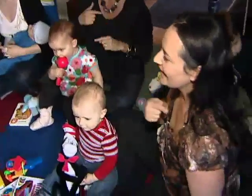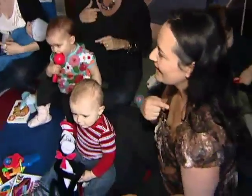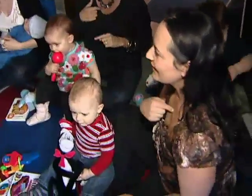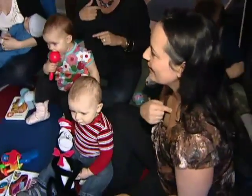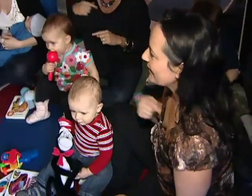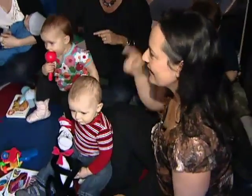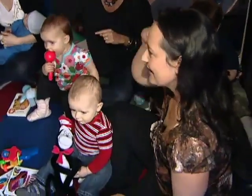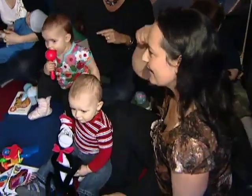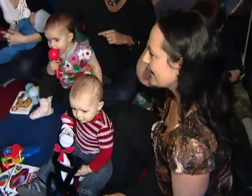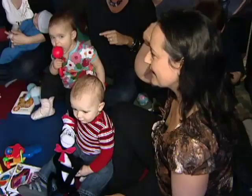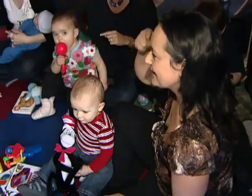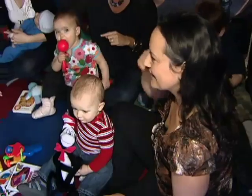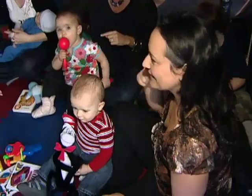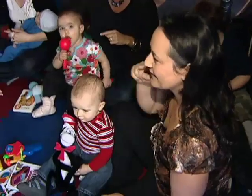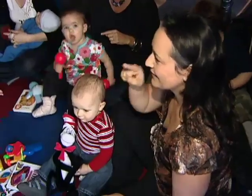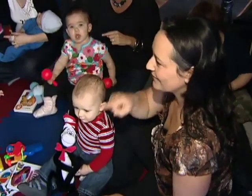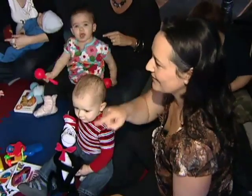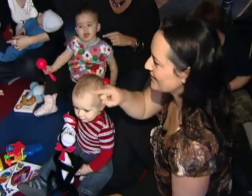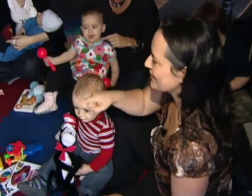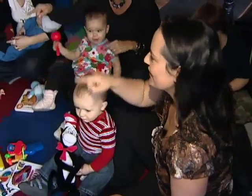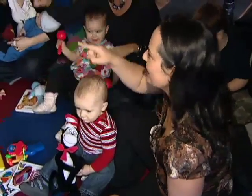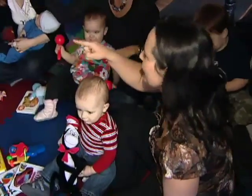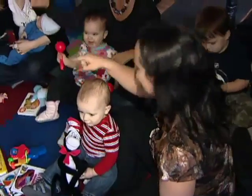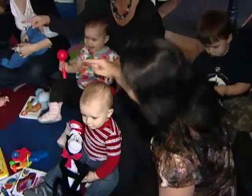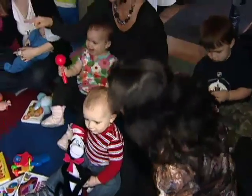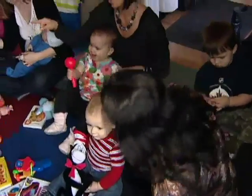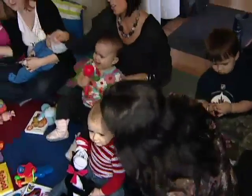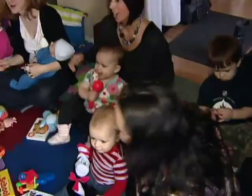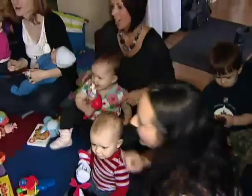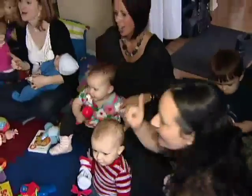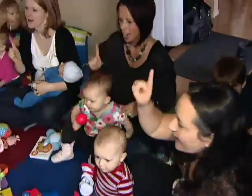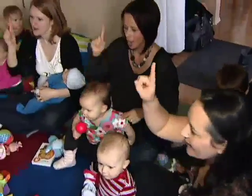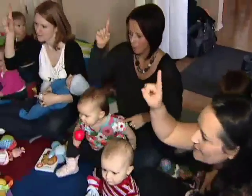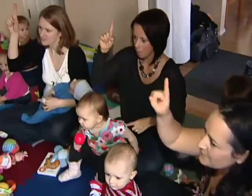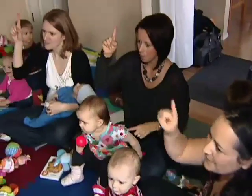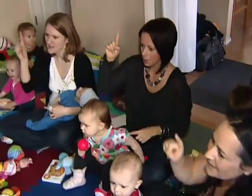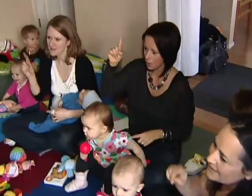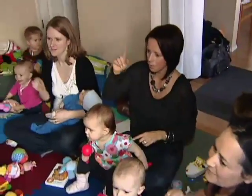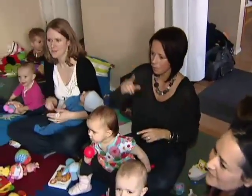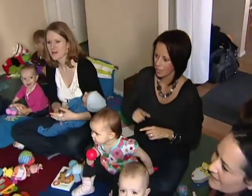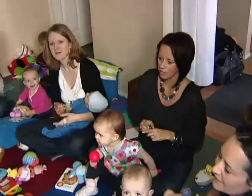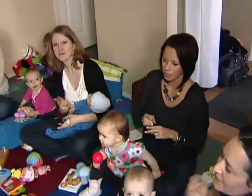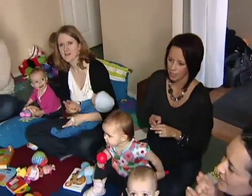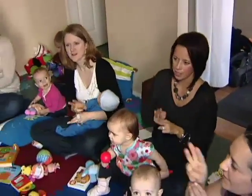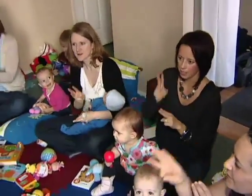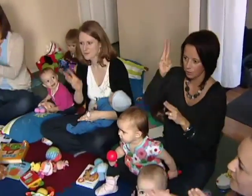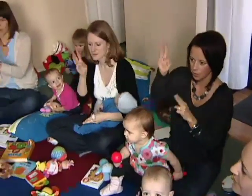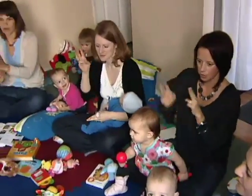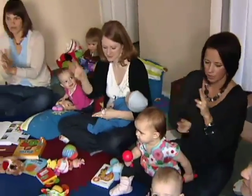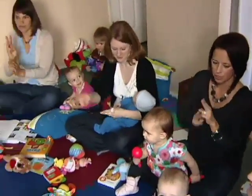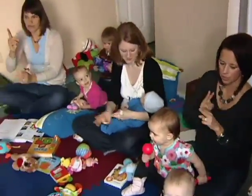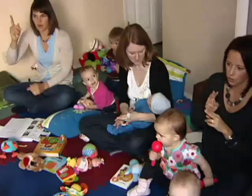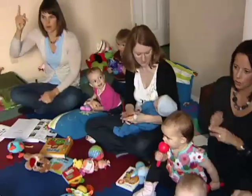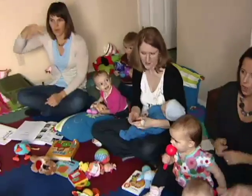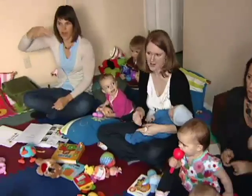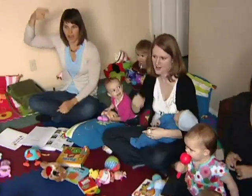Teaching ASL signs, according to sign language instructor Melody Hazelton, is allowing pre-verbal babies a chance to communicate with